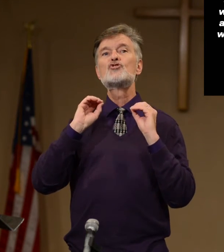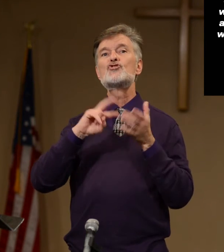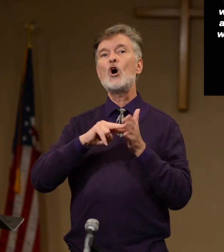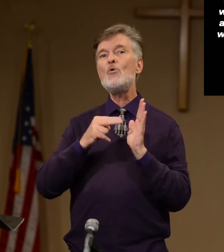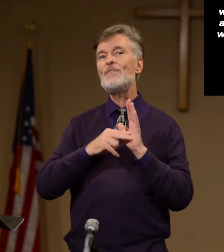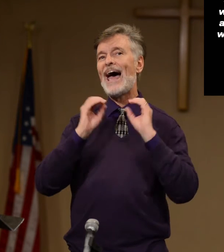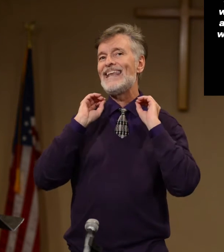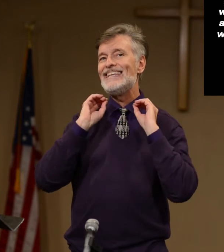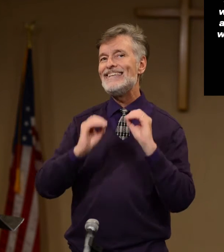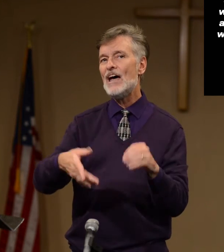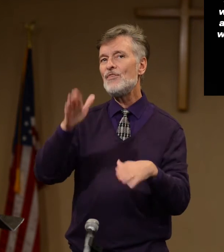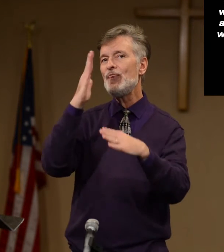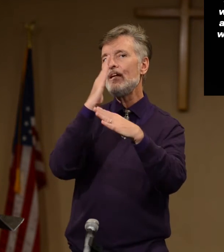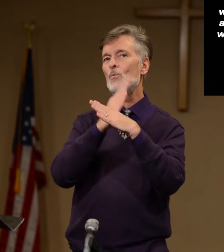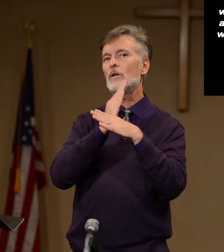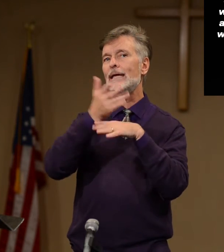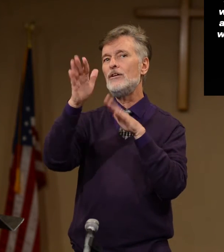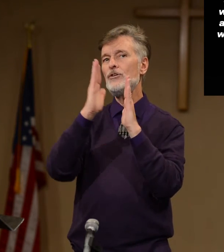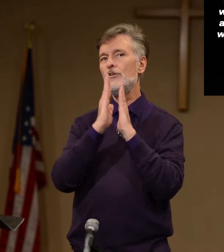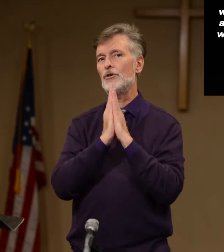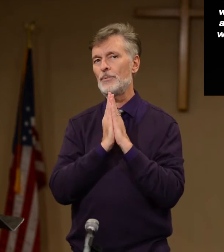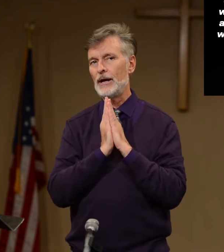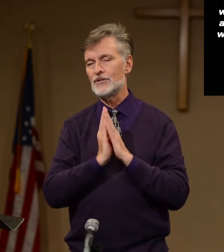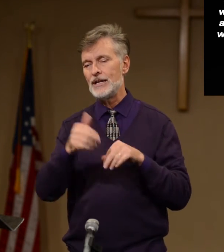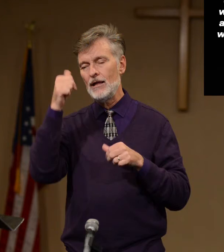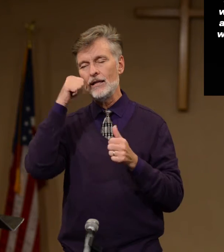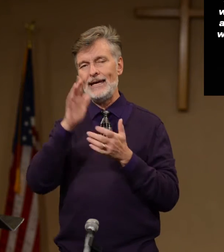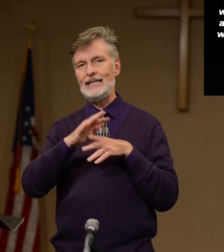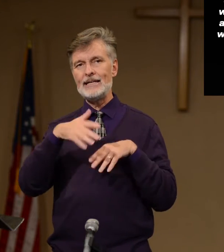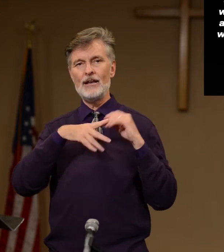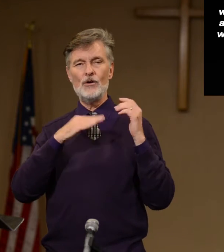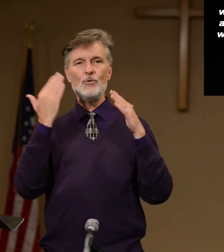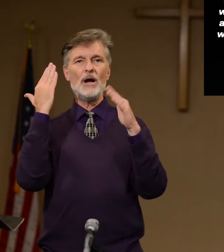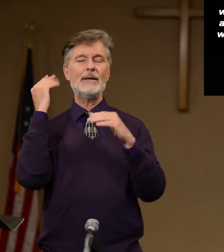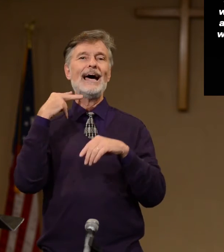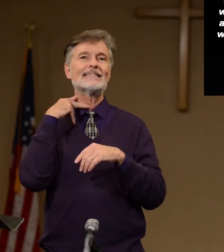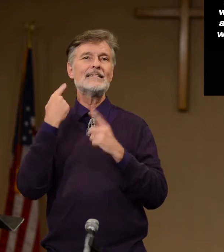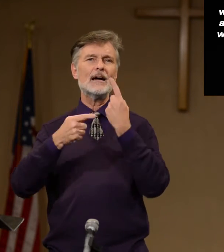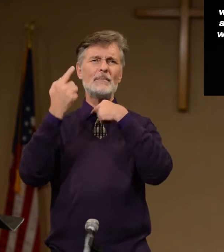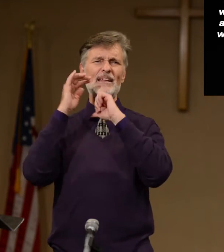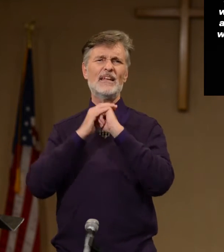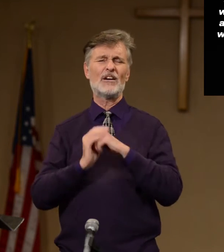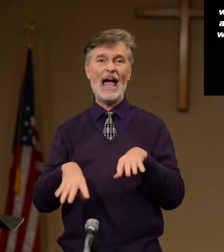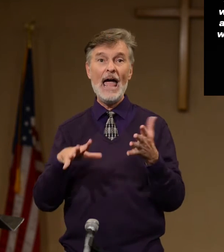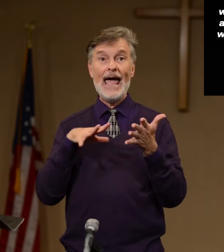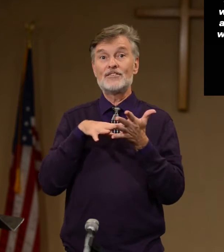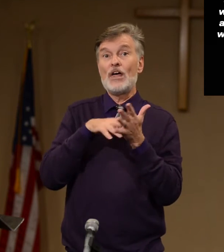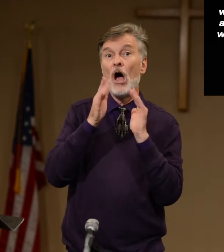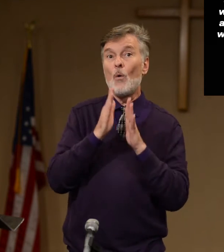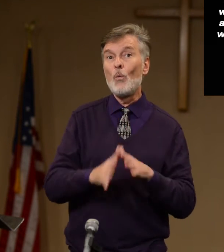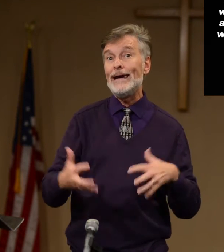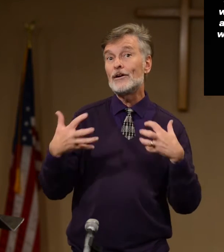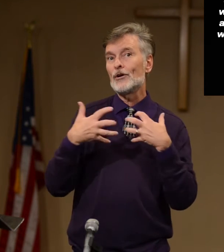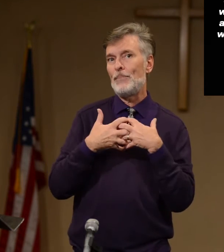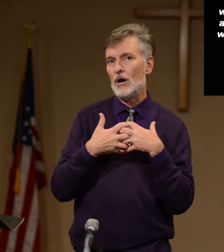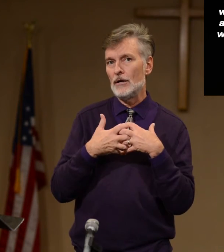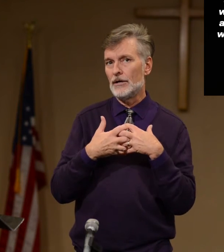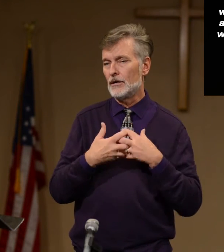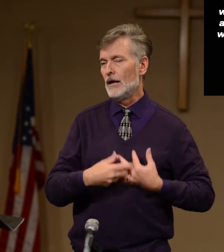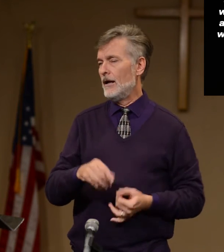so that nothing will hinder your prayers. Now, ladies, I know you probably got stuck back there as the weaker partner.